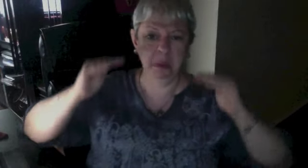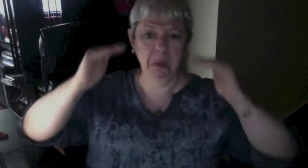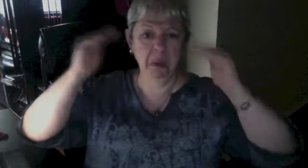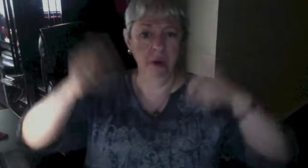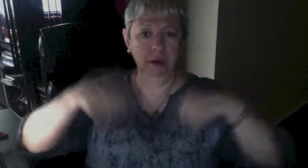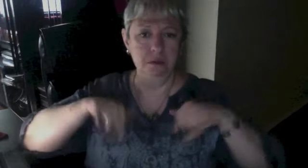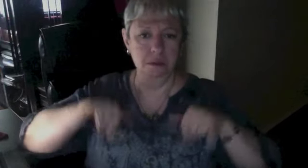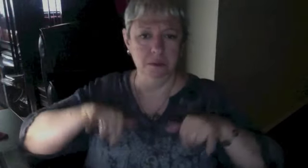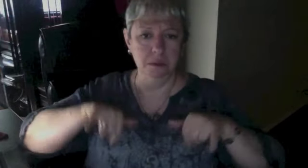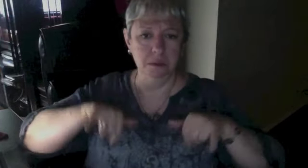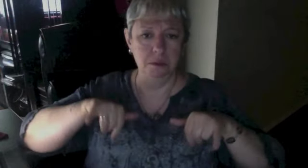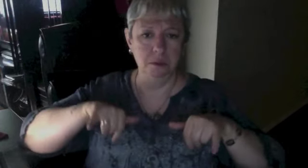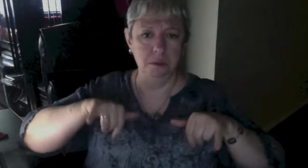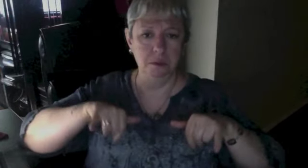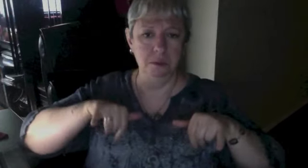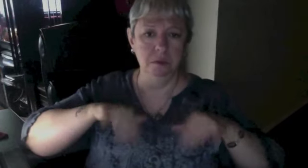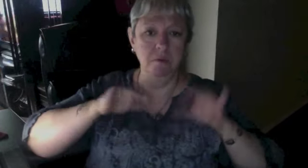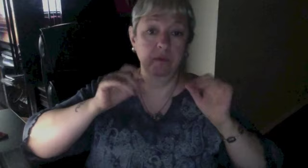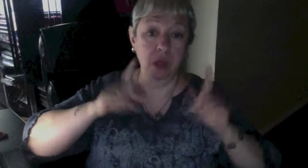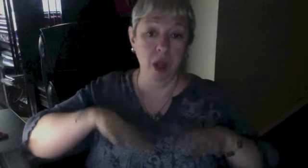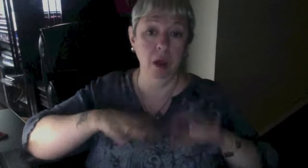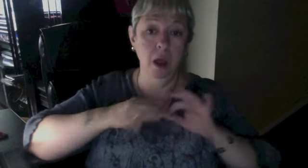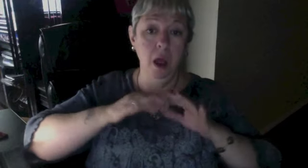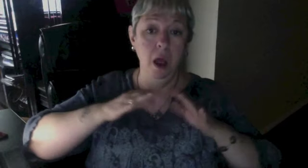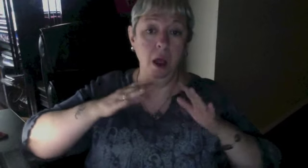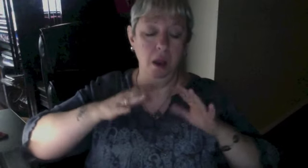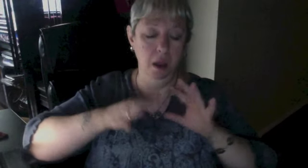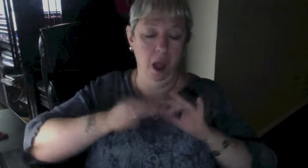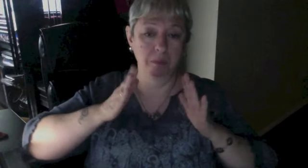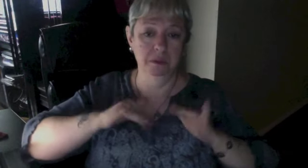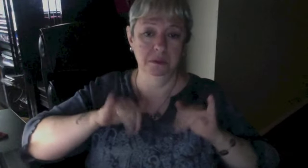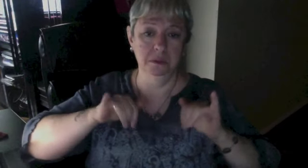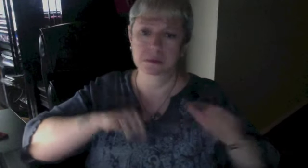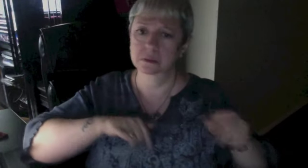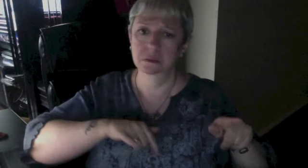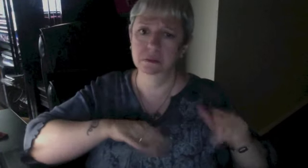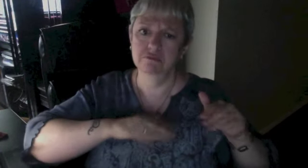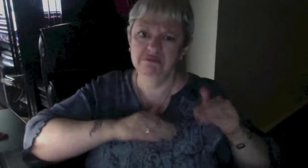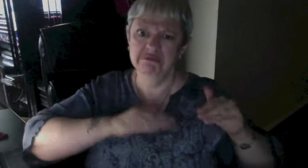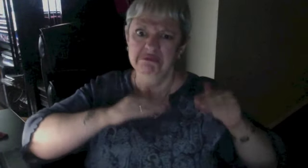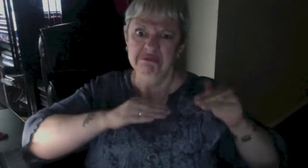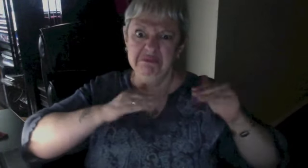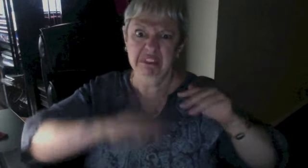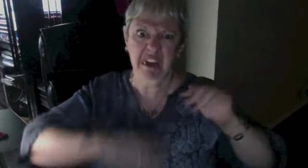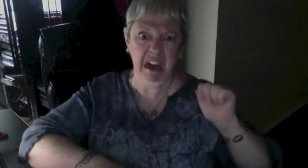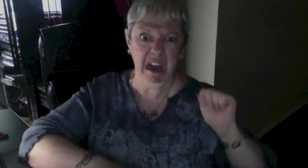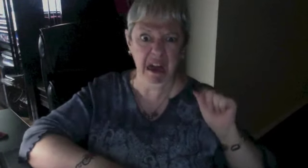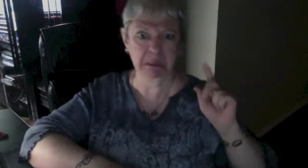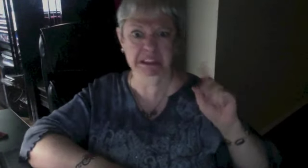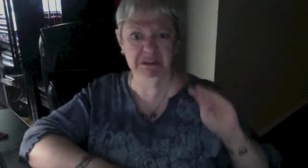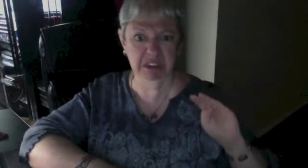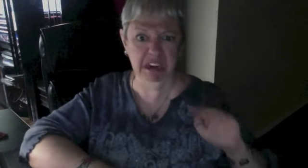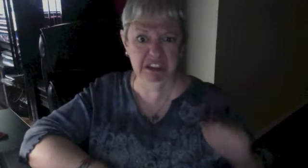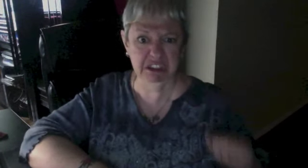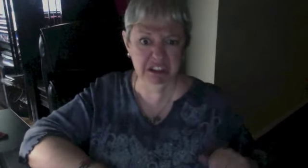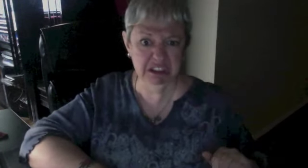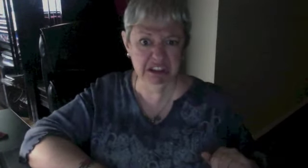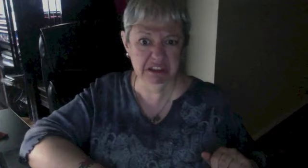Time for the start of the night, presented by Corona Extra. Well, LeBron James is going to win the MVP again. You have to think, look at